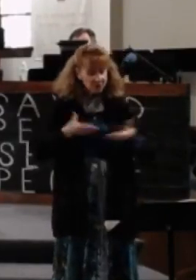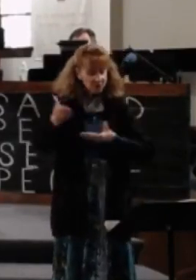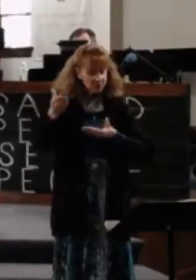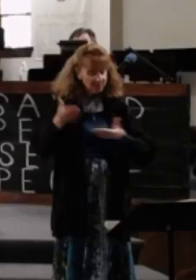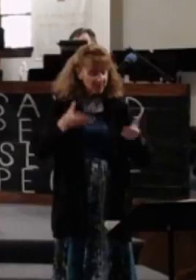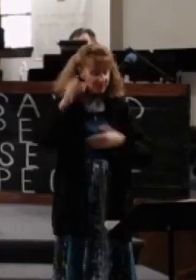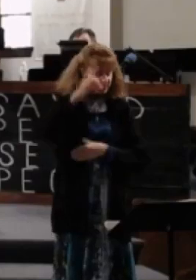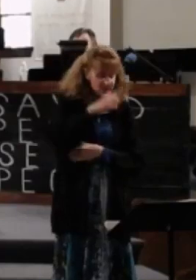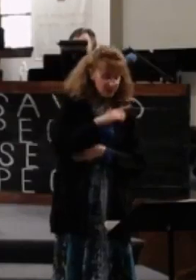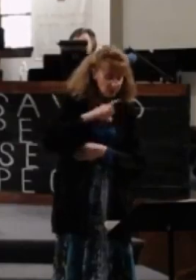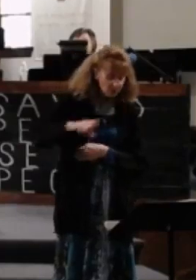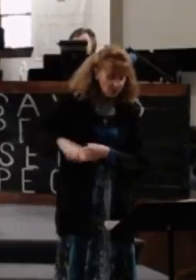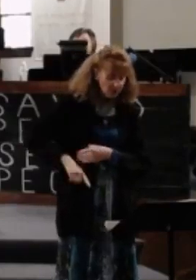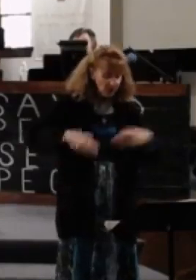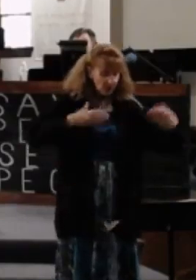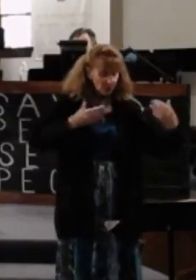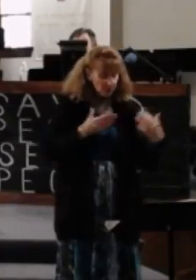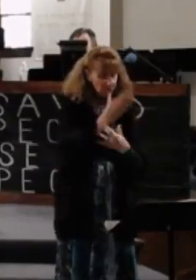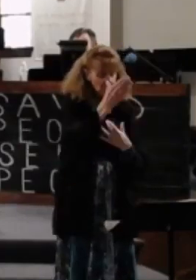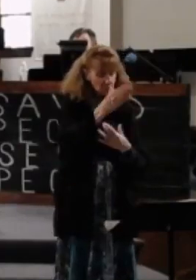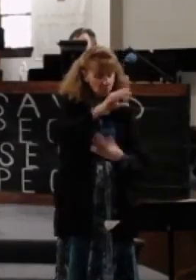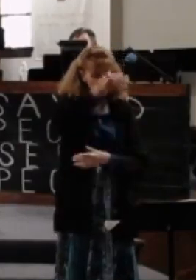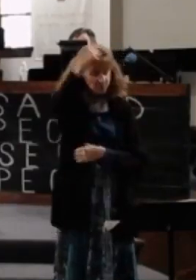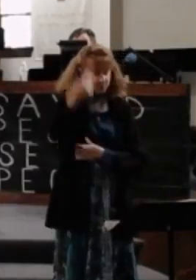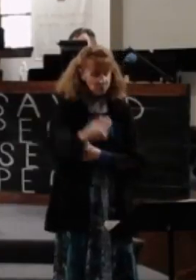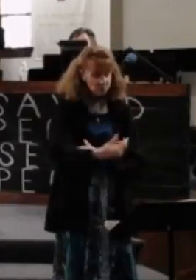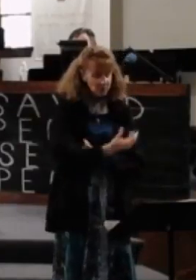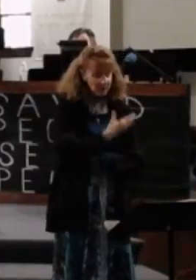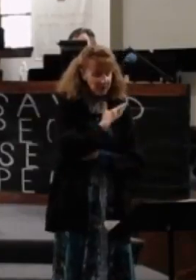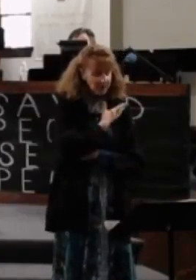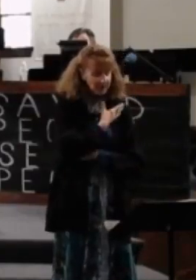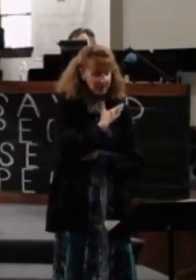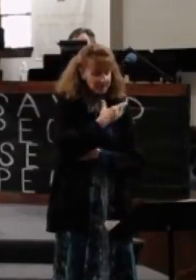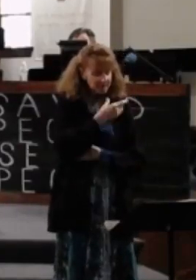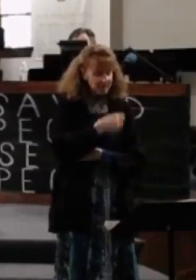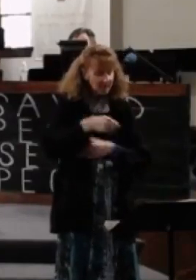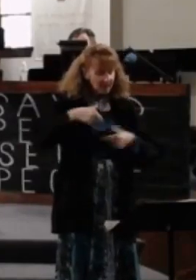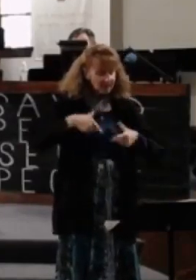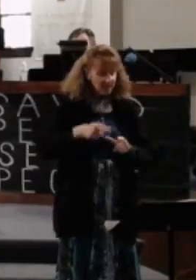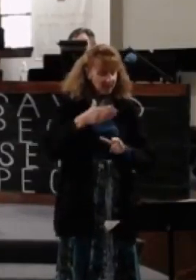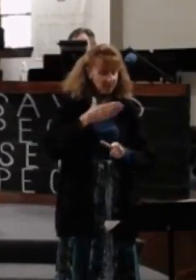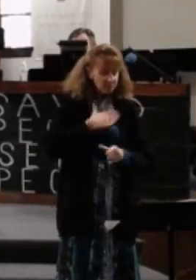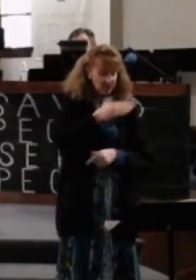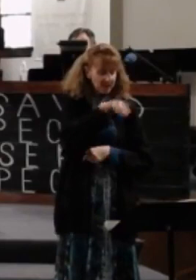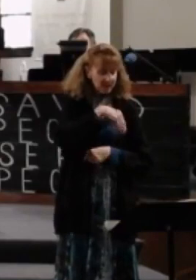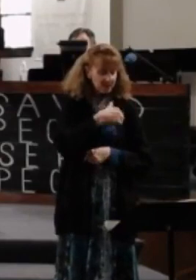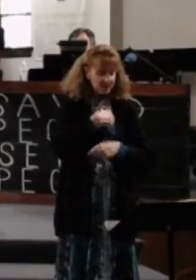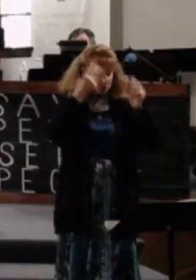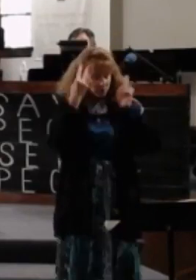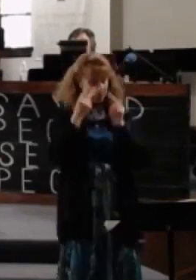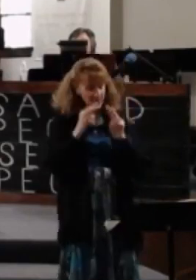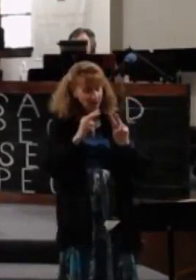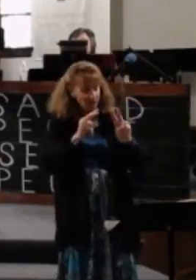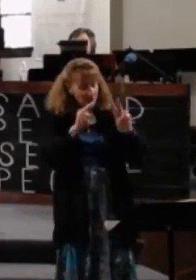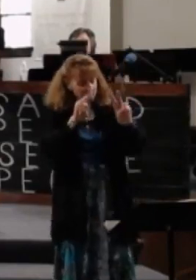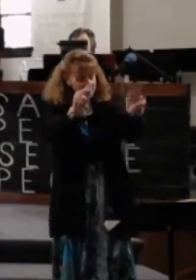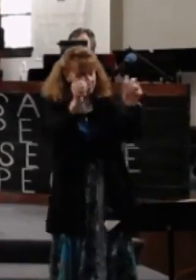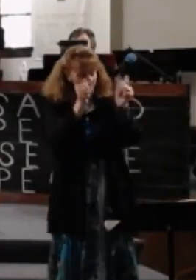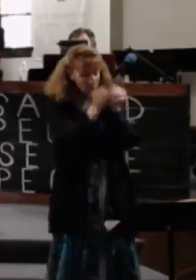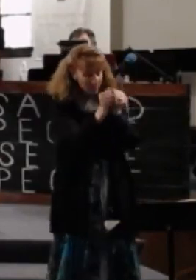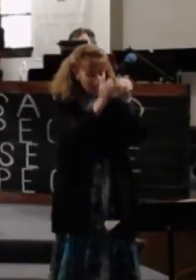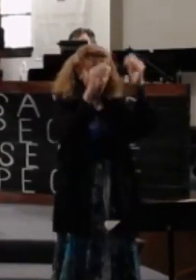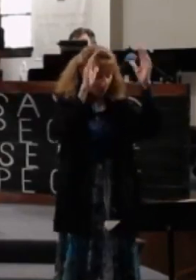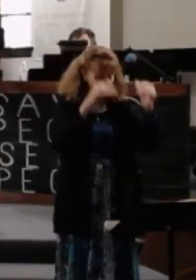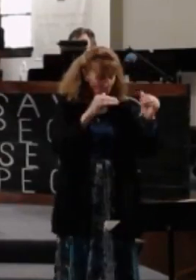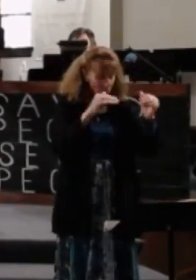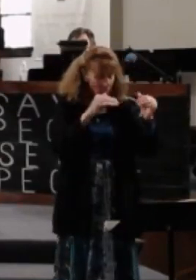thy power of grace divine. Let my soul look up with a